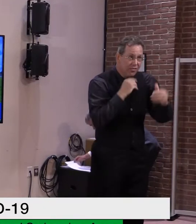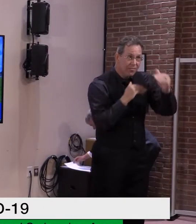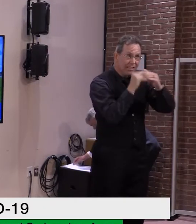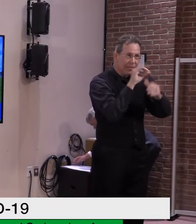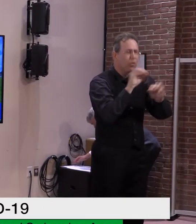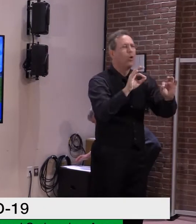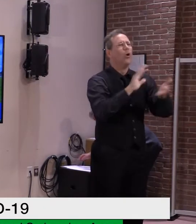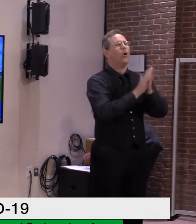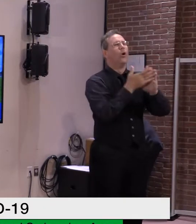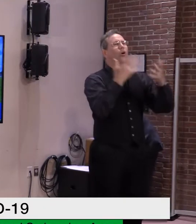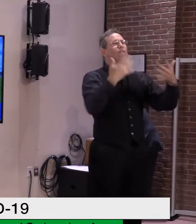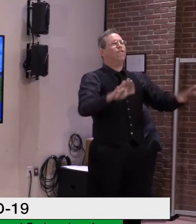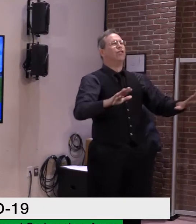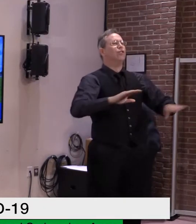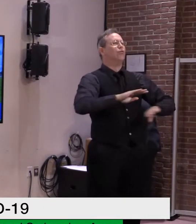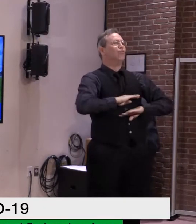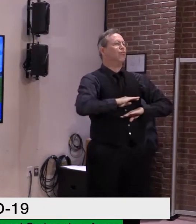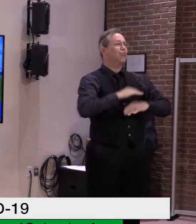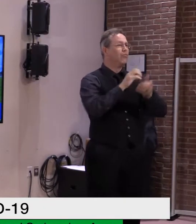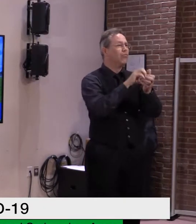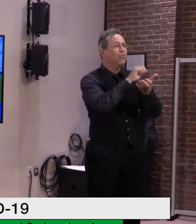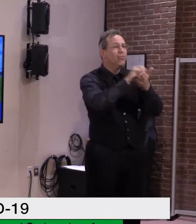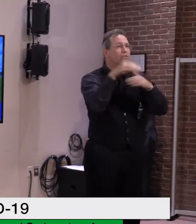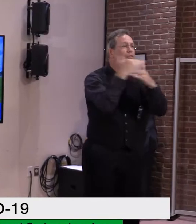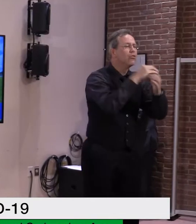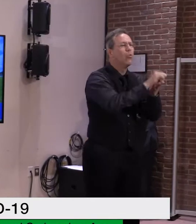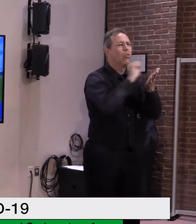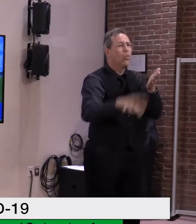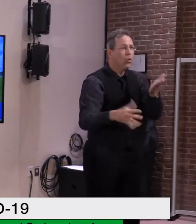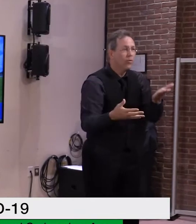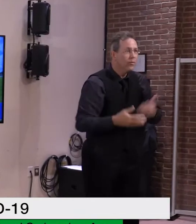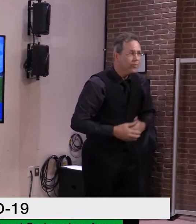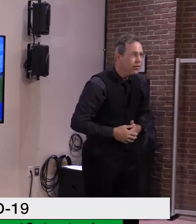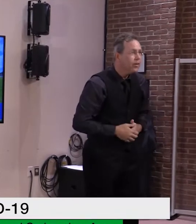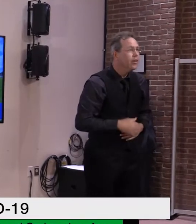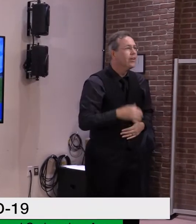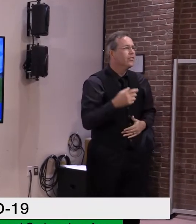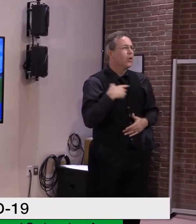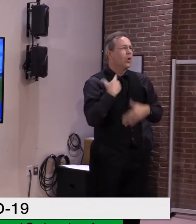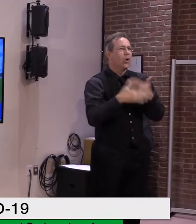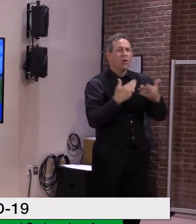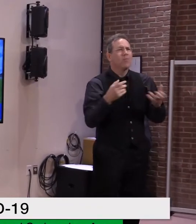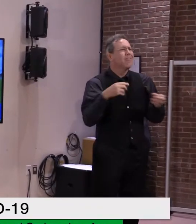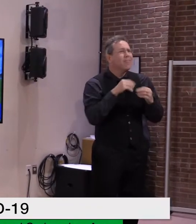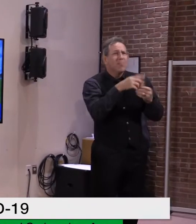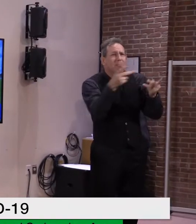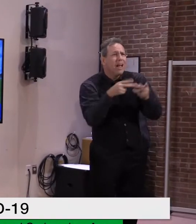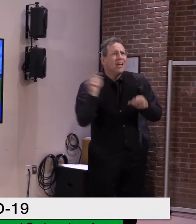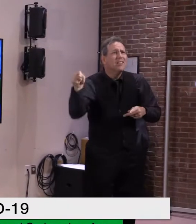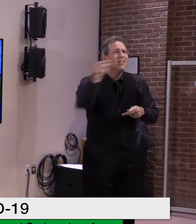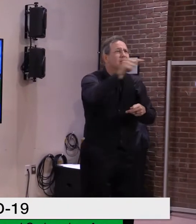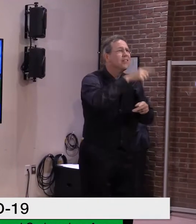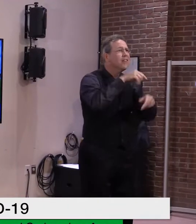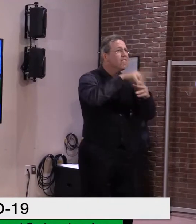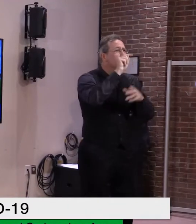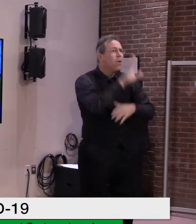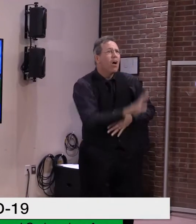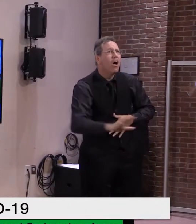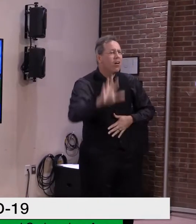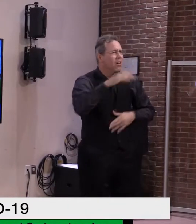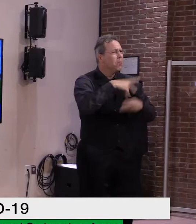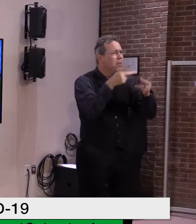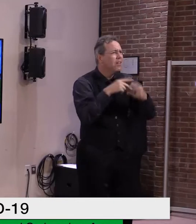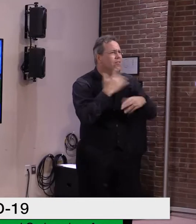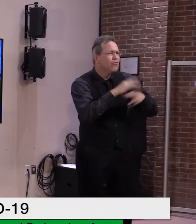still dozens of free walk-in opportunities available every day across the state. No appointment needed, which Secretary Smith will talk